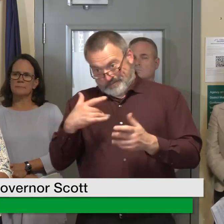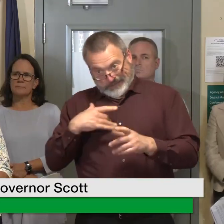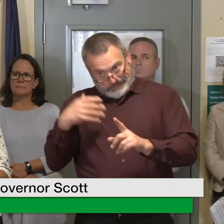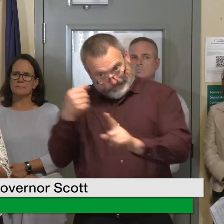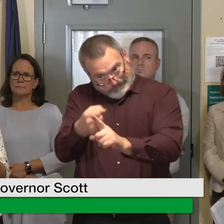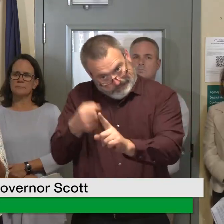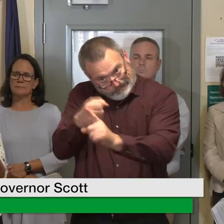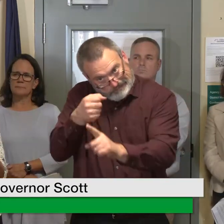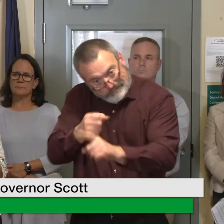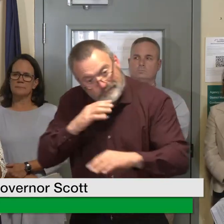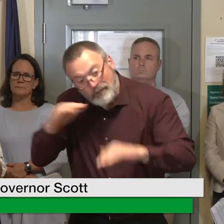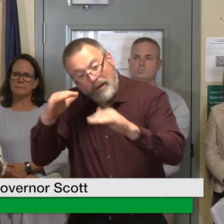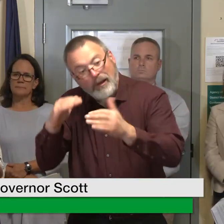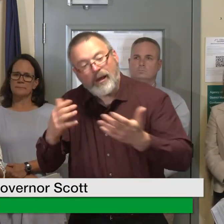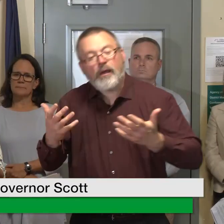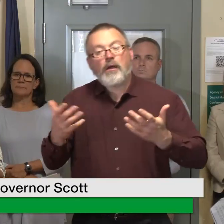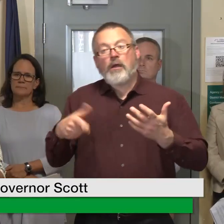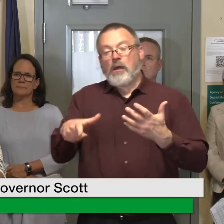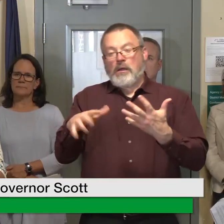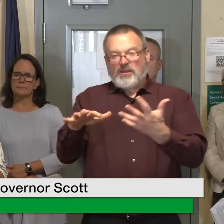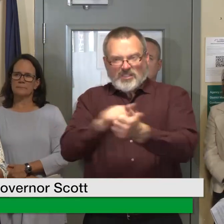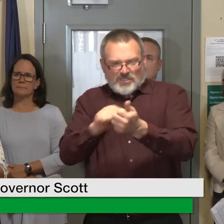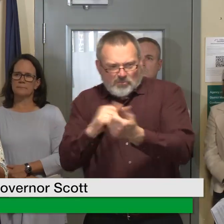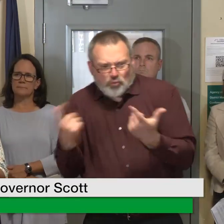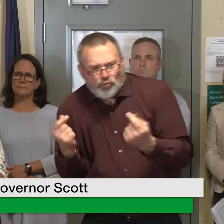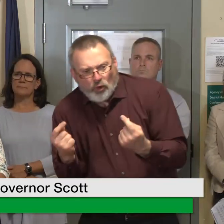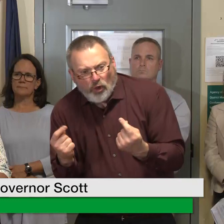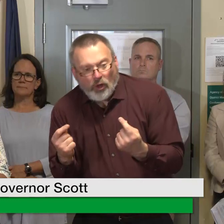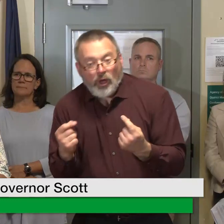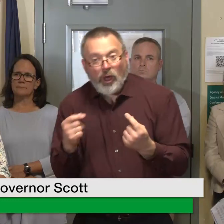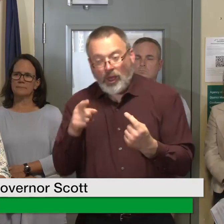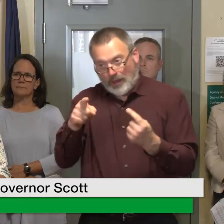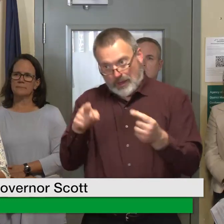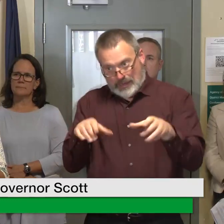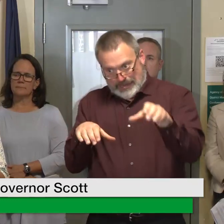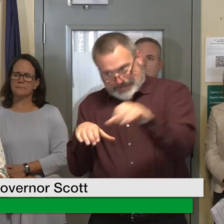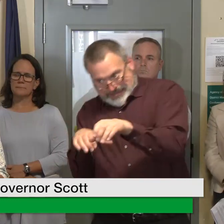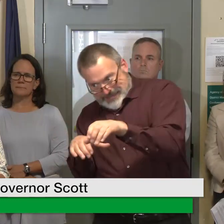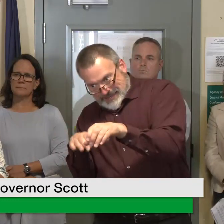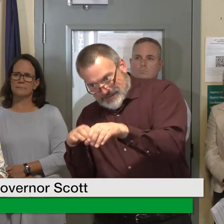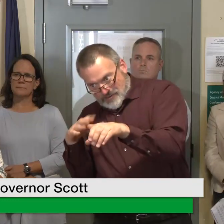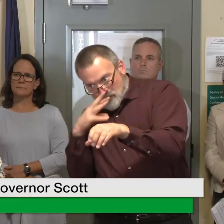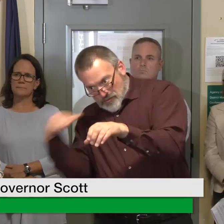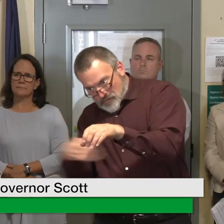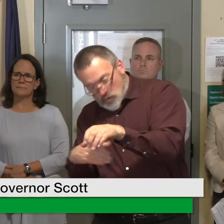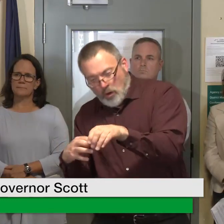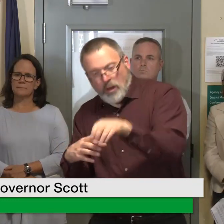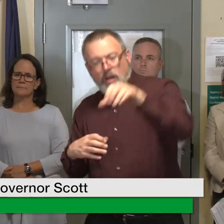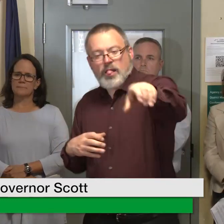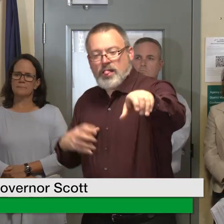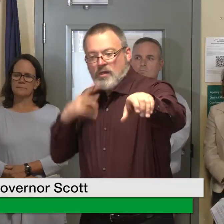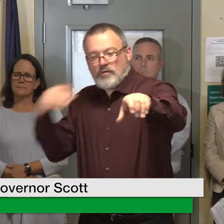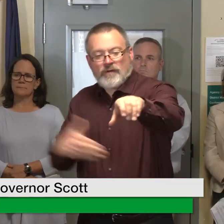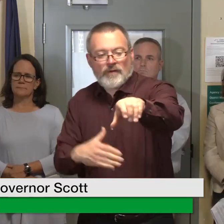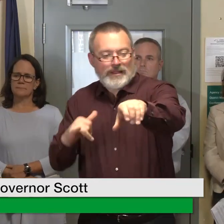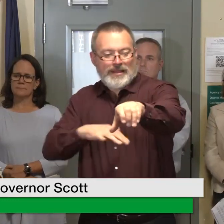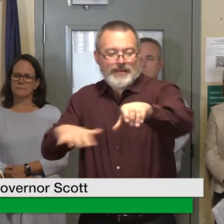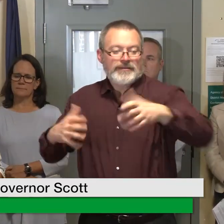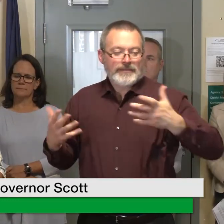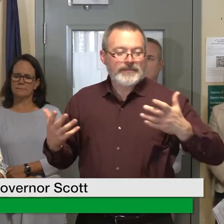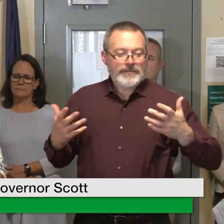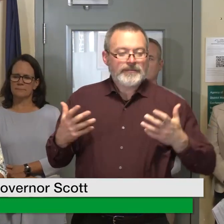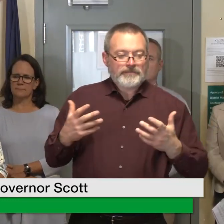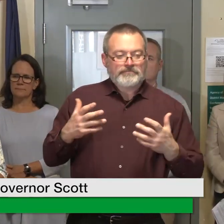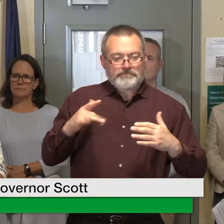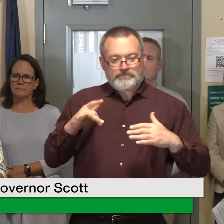property? River adjacency, things of those that nature, as well as grand list impact. But it